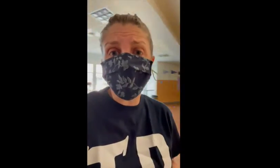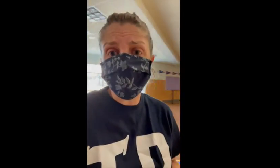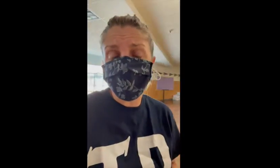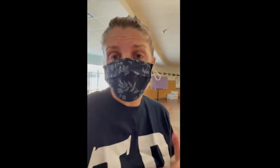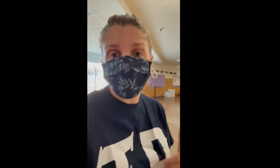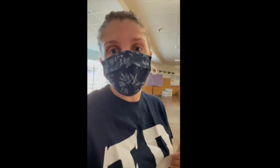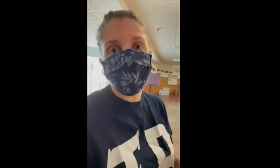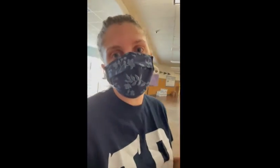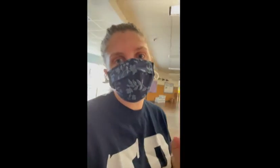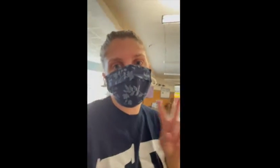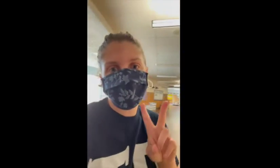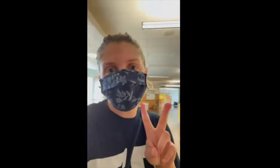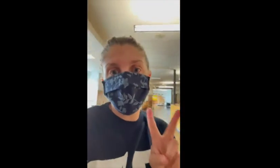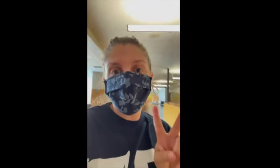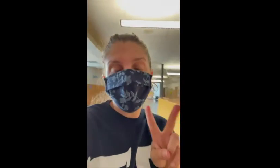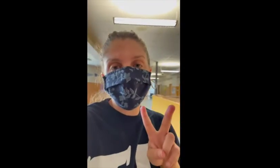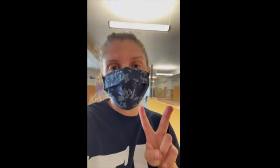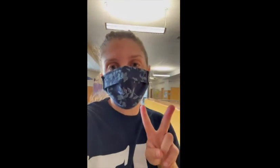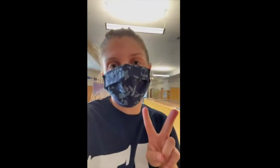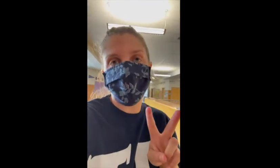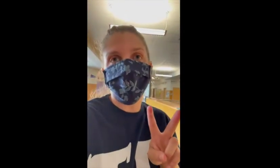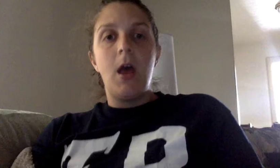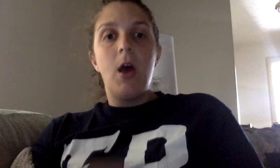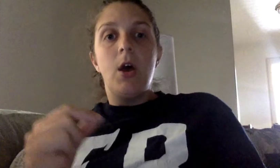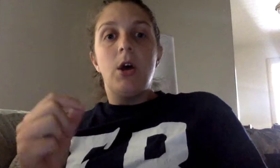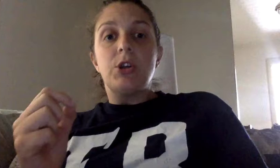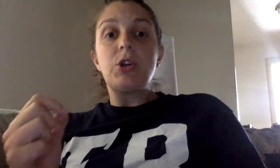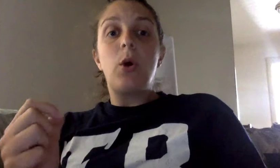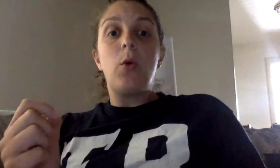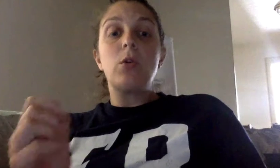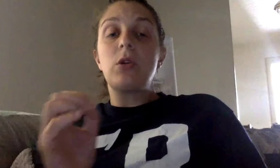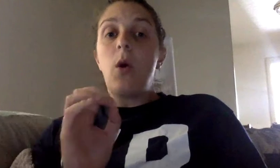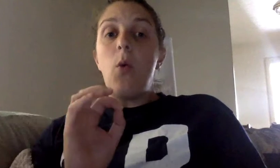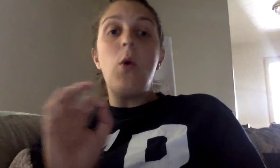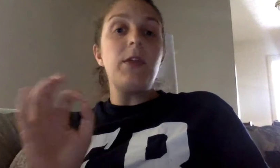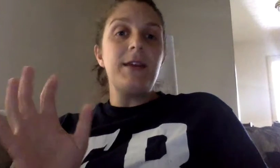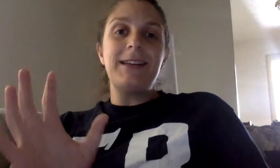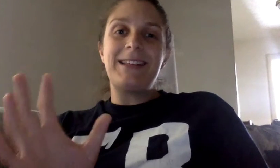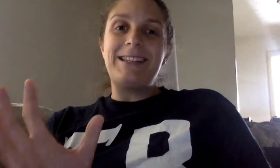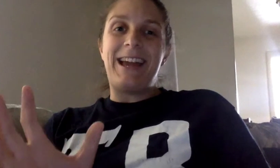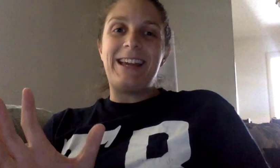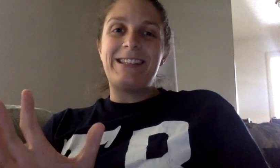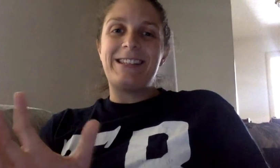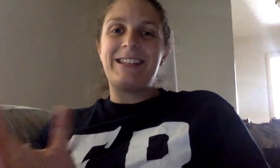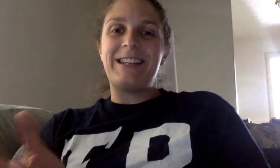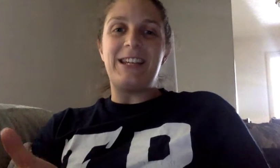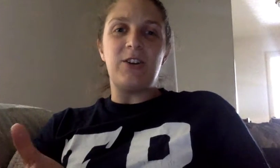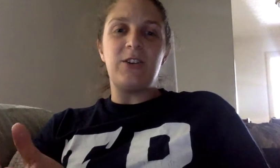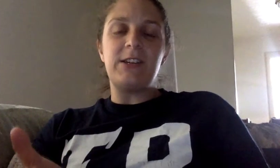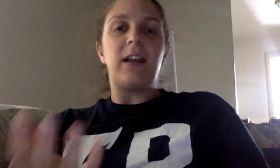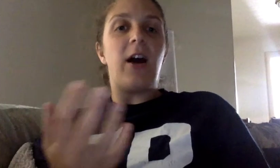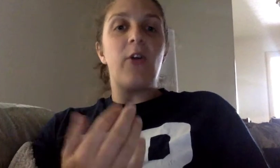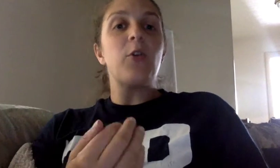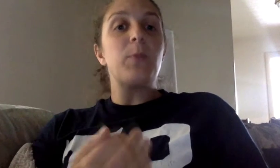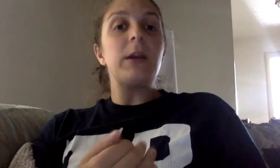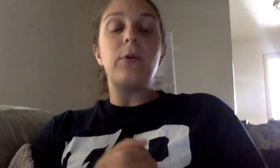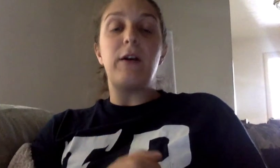confusing about Beamer is we are a two-story school. So one thing that it's nice to hear is that other people have